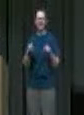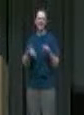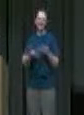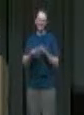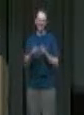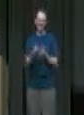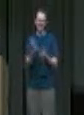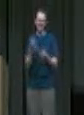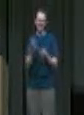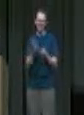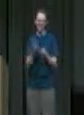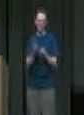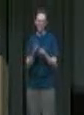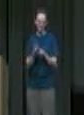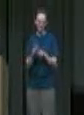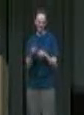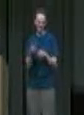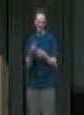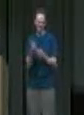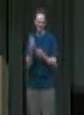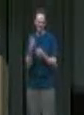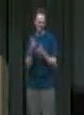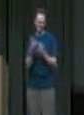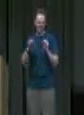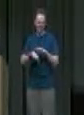details within that presentation.